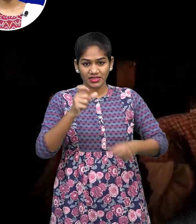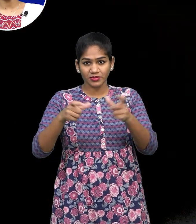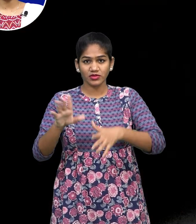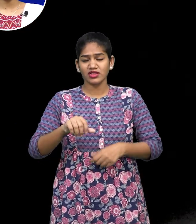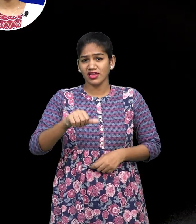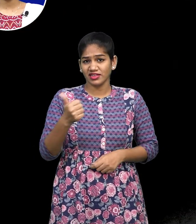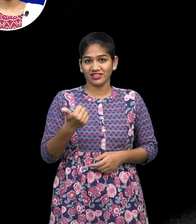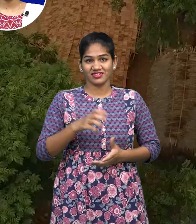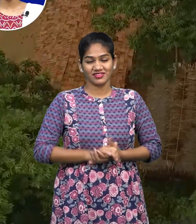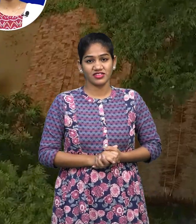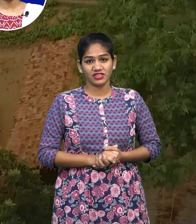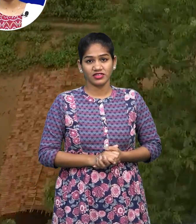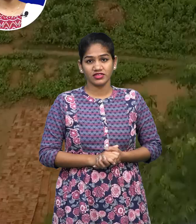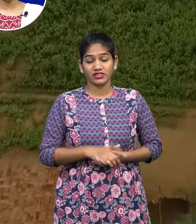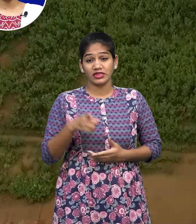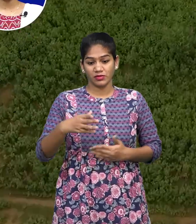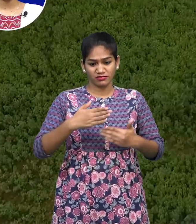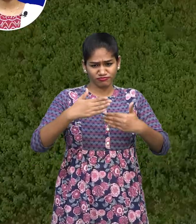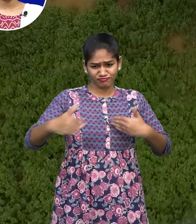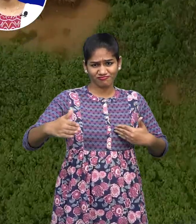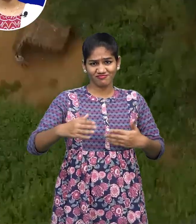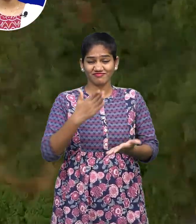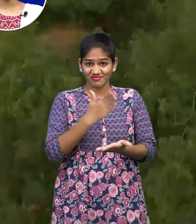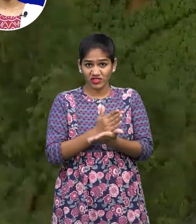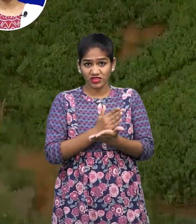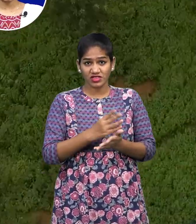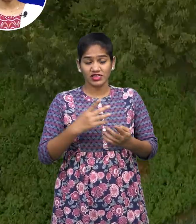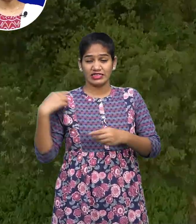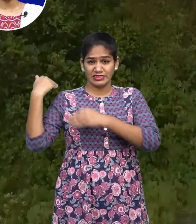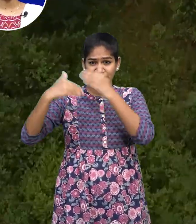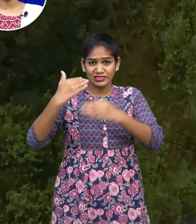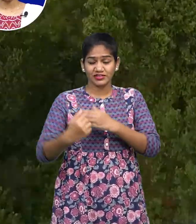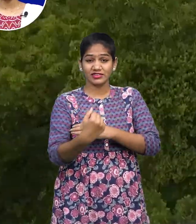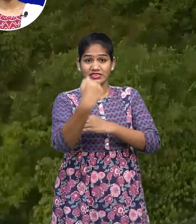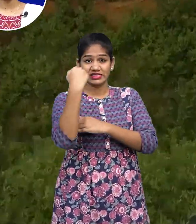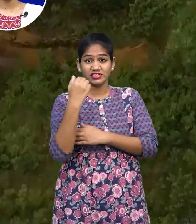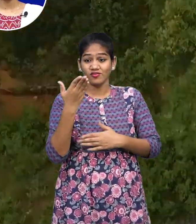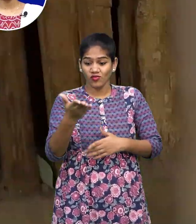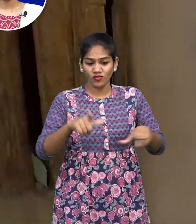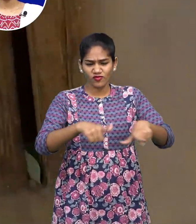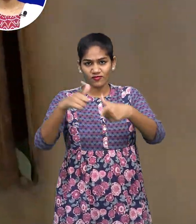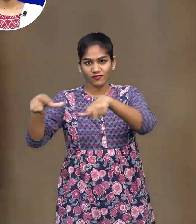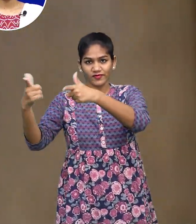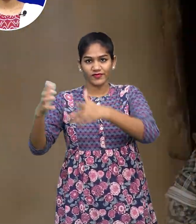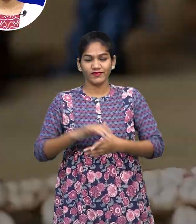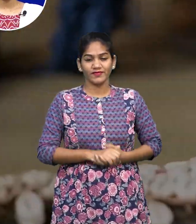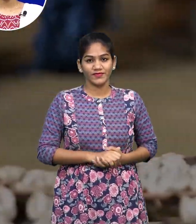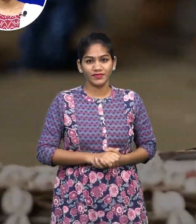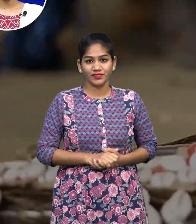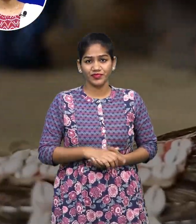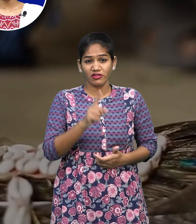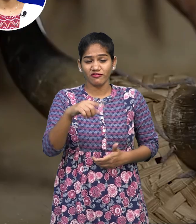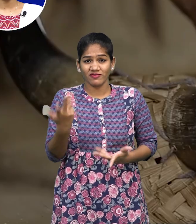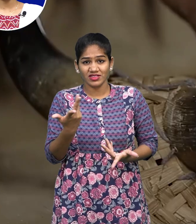and others by denying them traditional rights over the forests